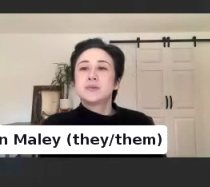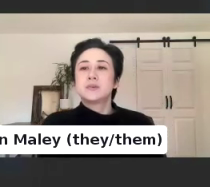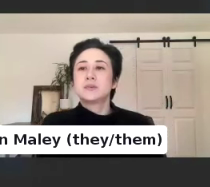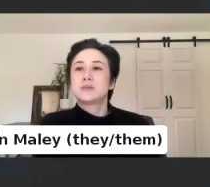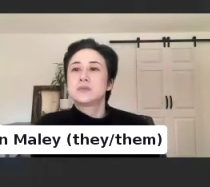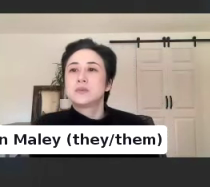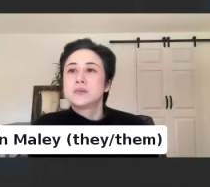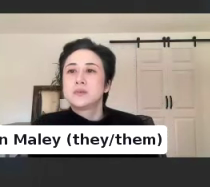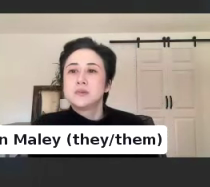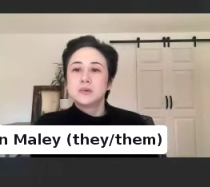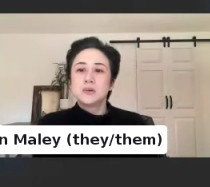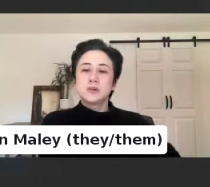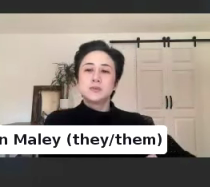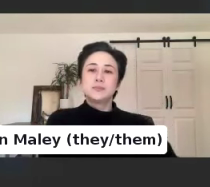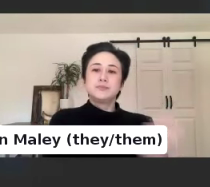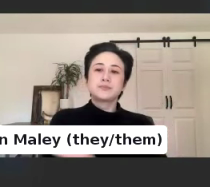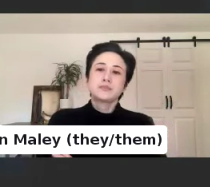mean?